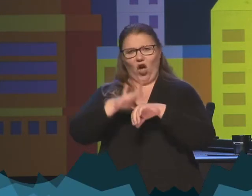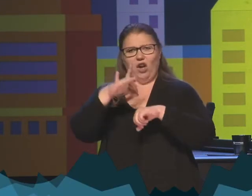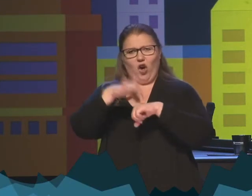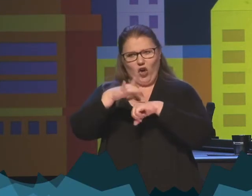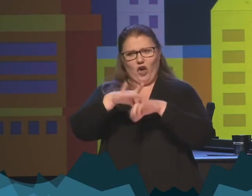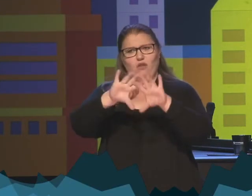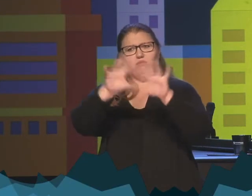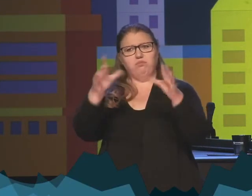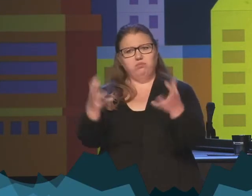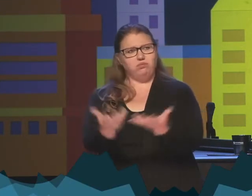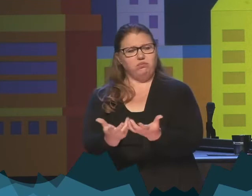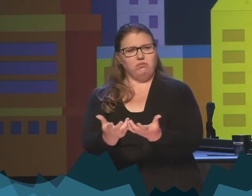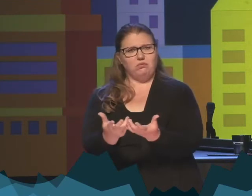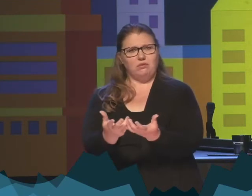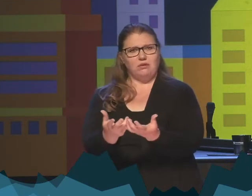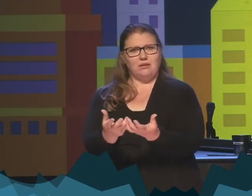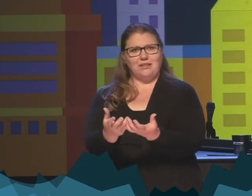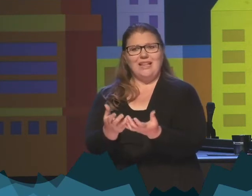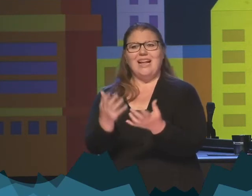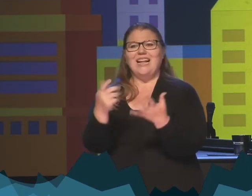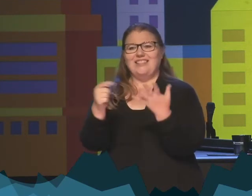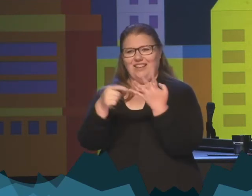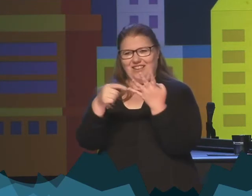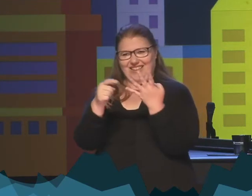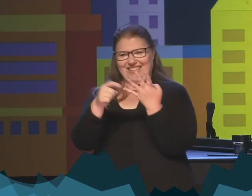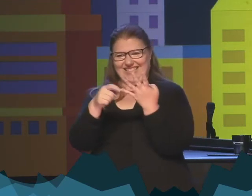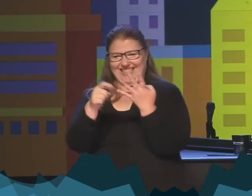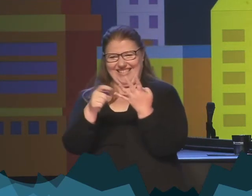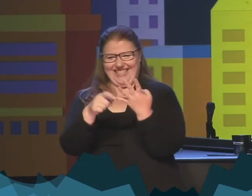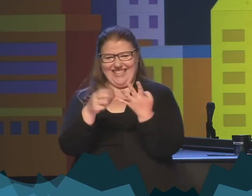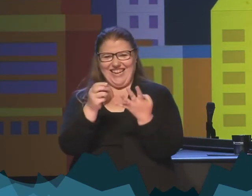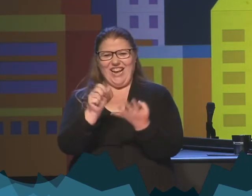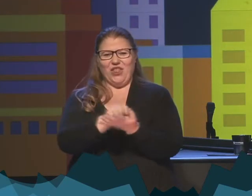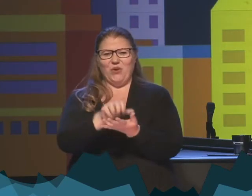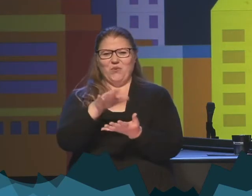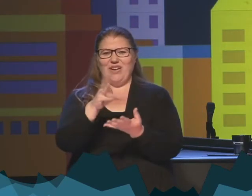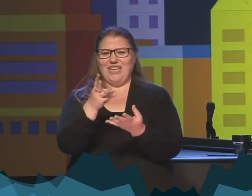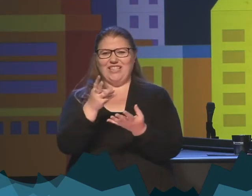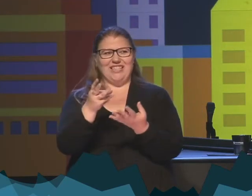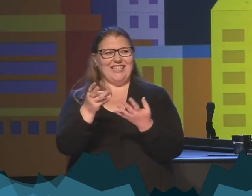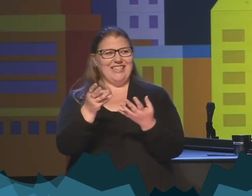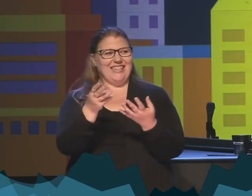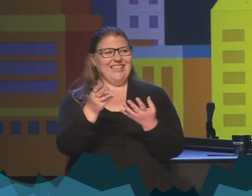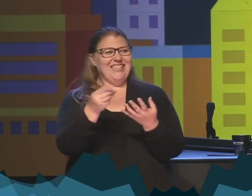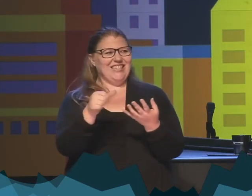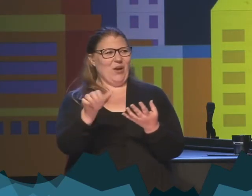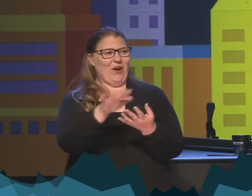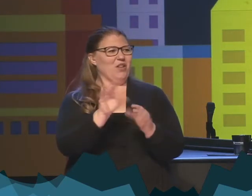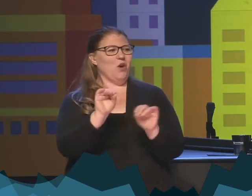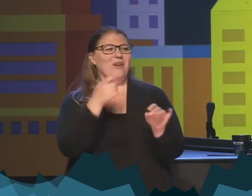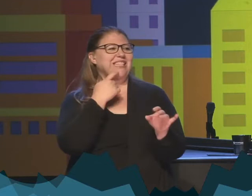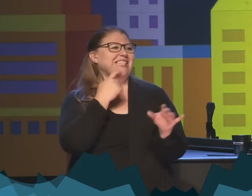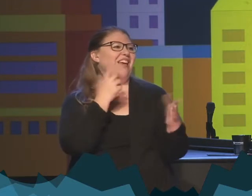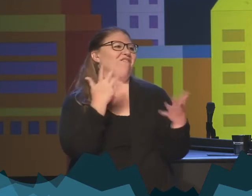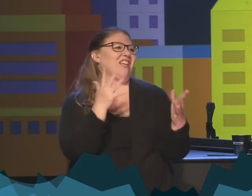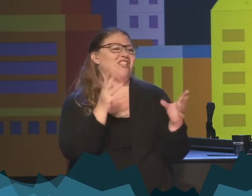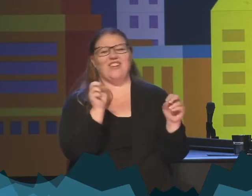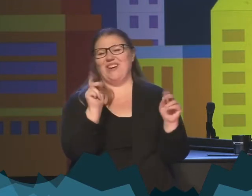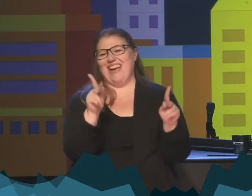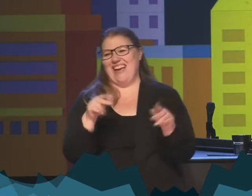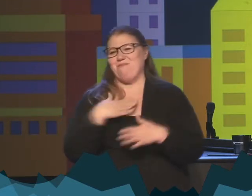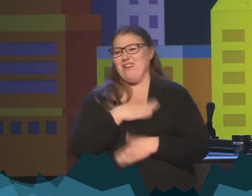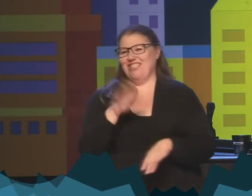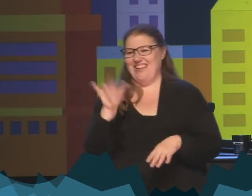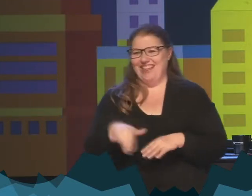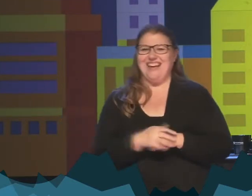rich soil. Somebody say amen, wrap it up, right? Nobody said wrap it up. I appreciate that. I thought it was coming, but okay, here we